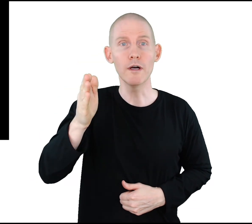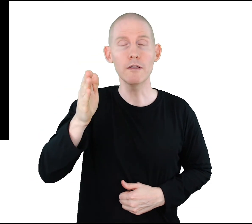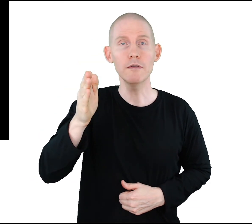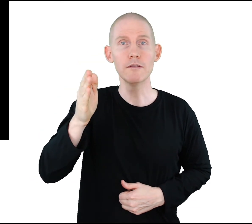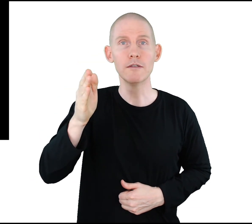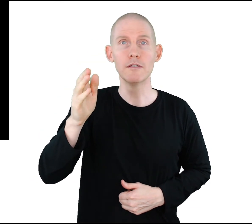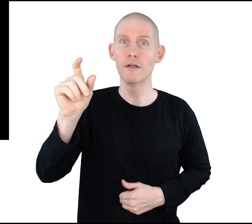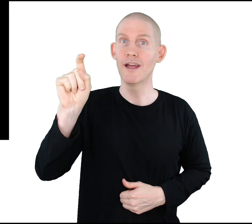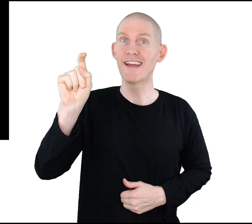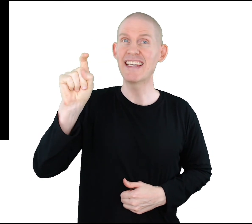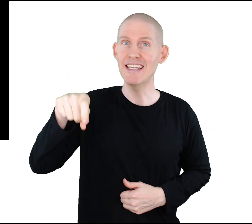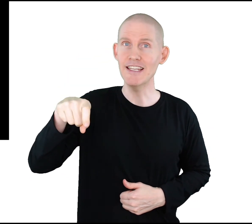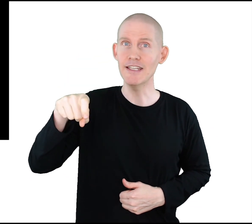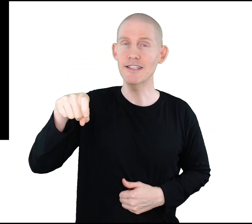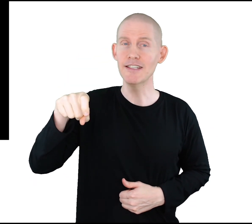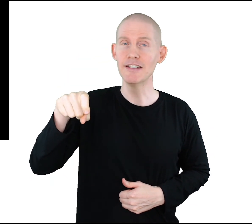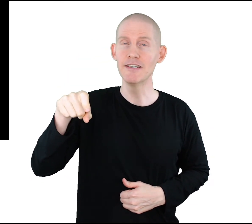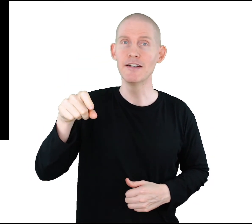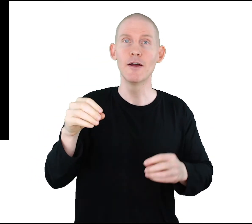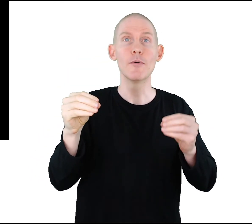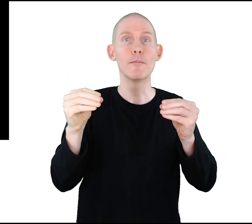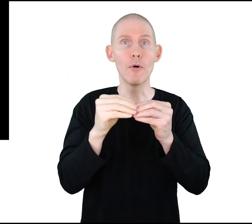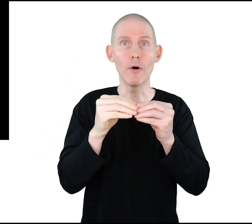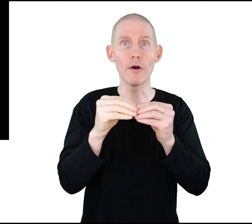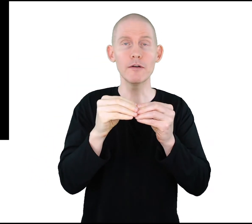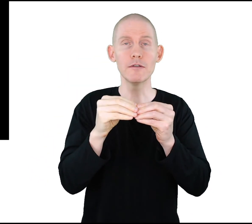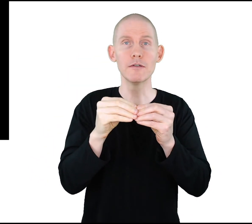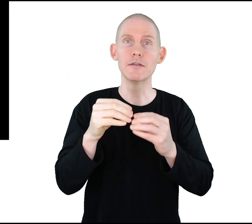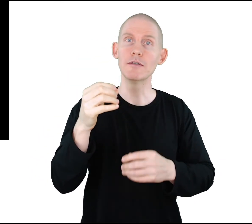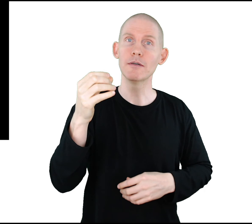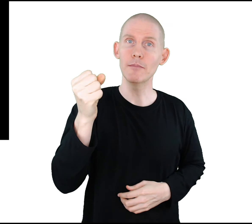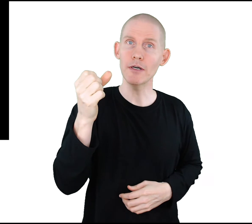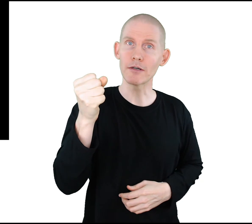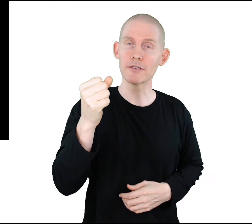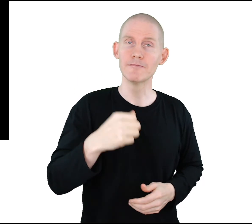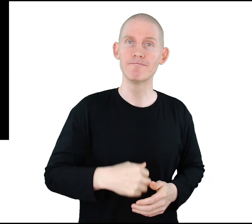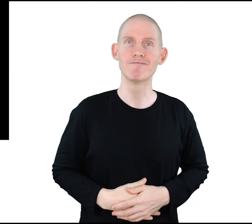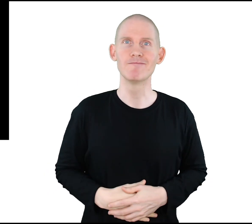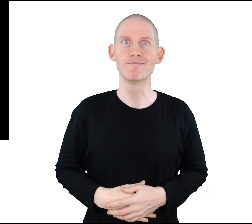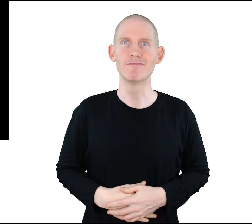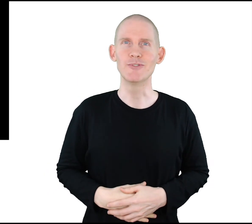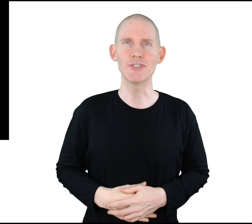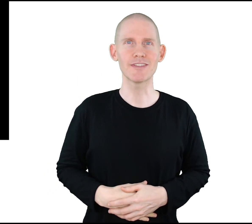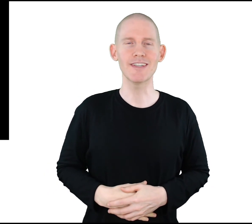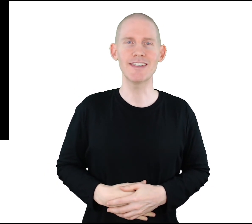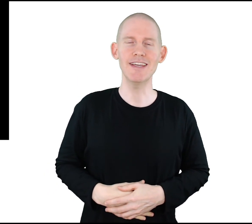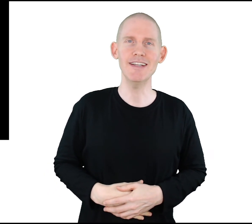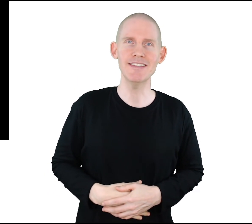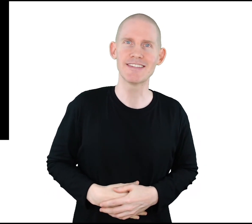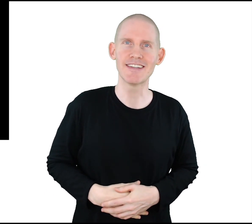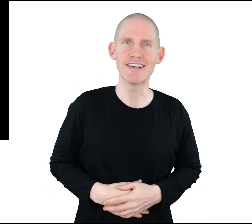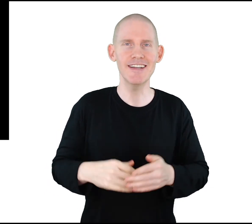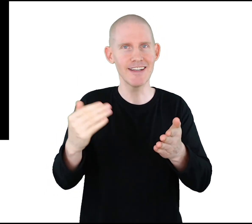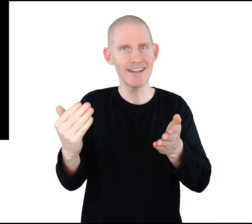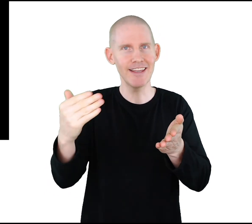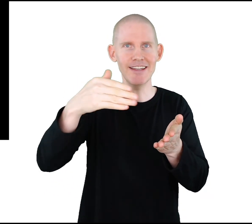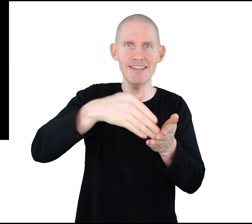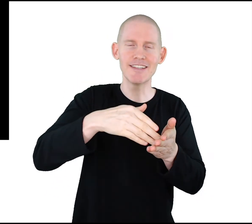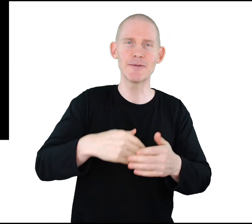will need more milk. Just like that. All right, again, here we